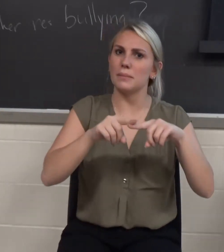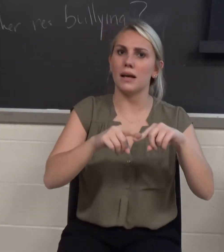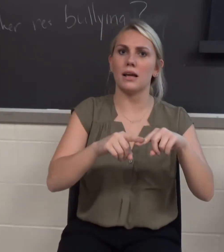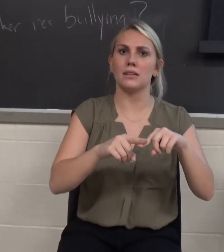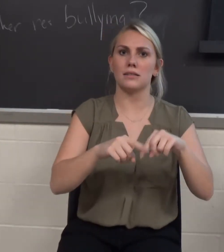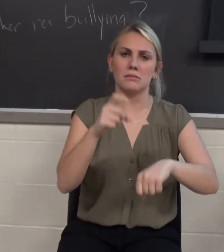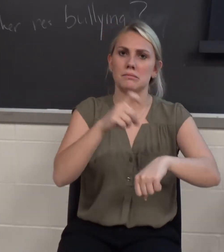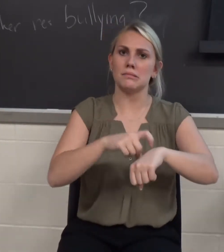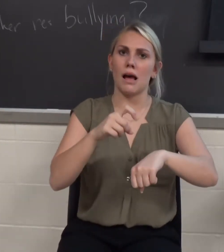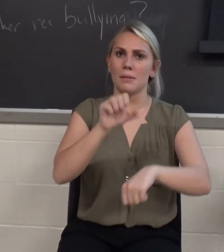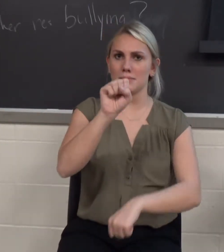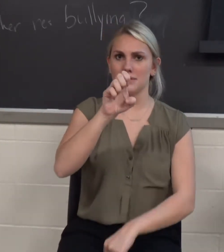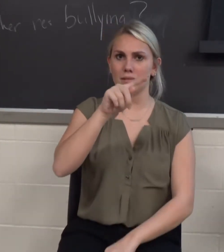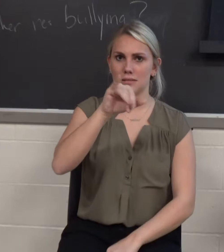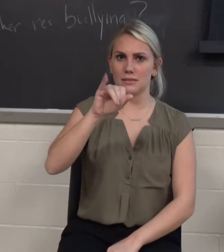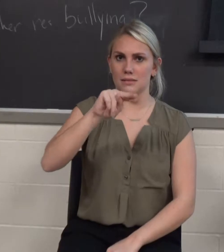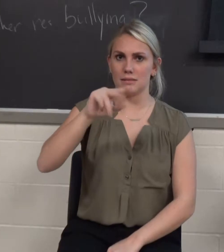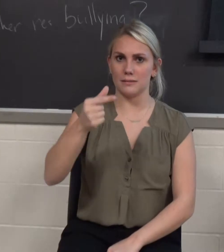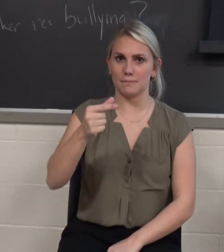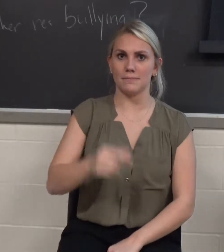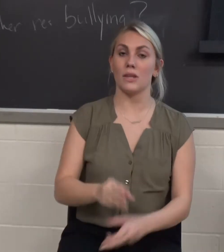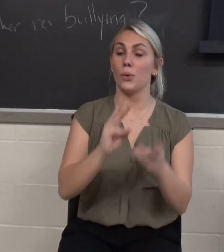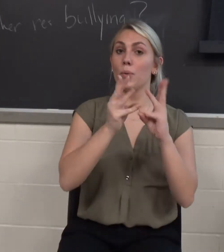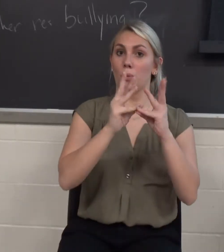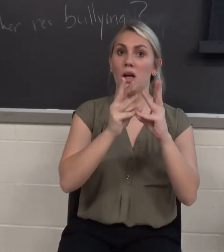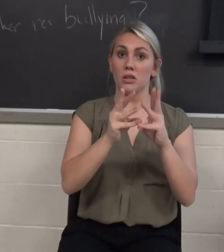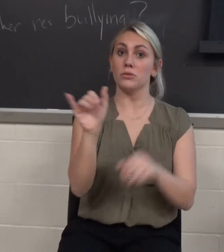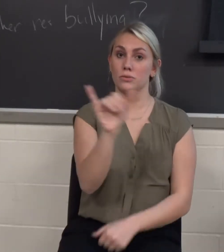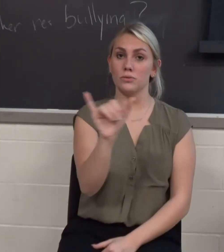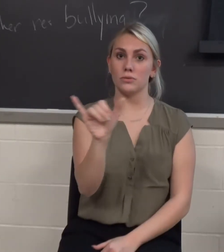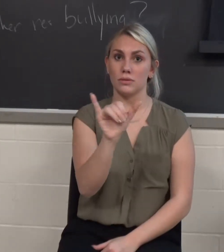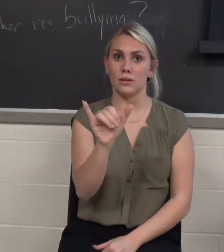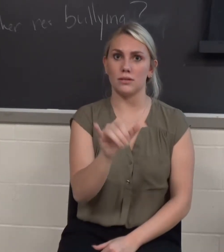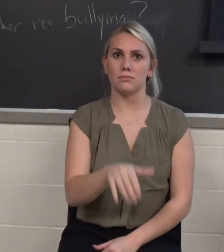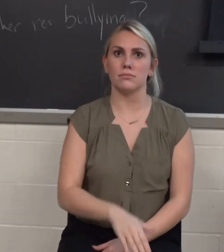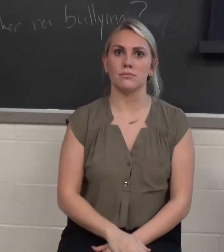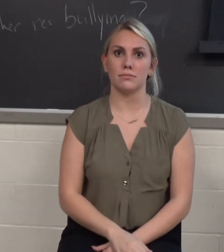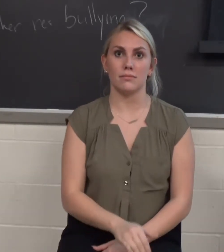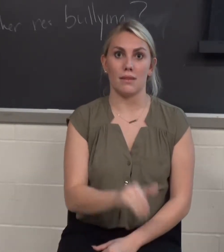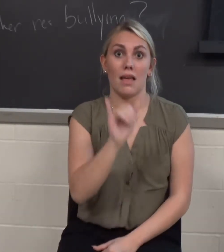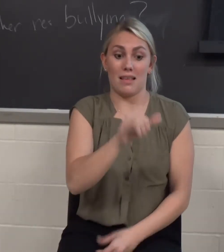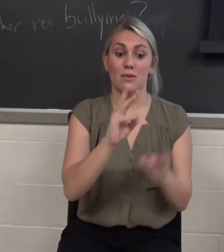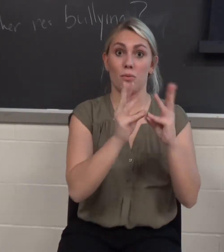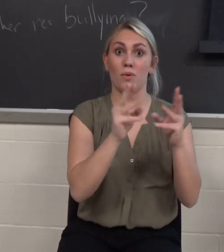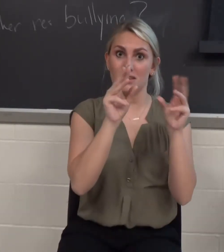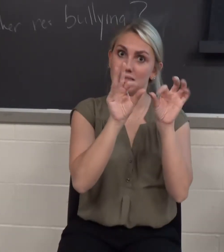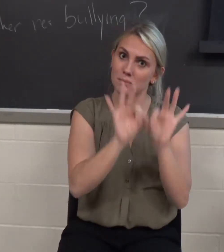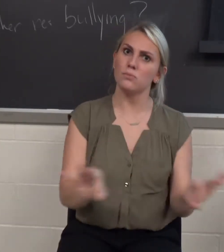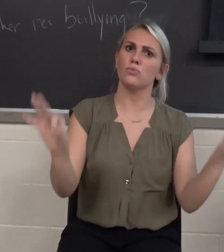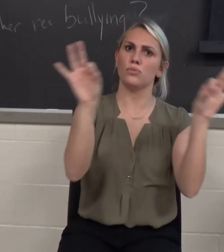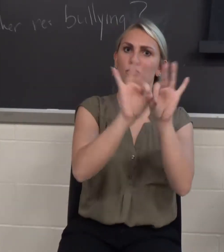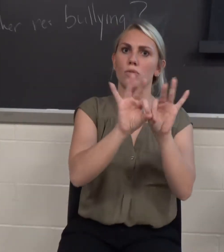is on there as well, because weather can be integral to a plot, or I'm sorry, to a setting.